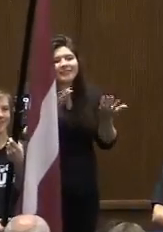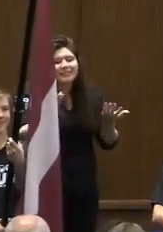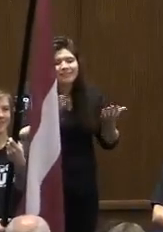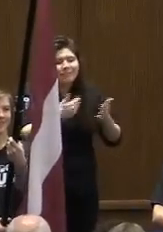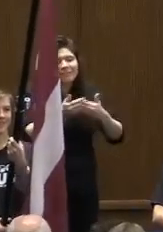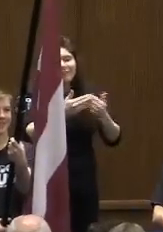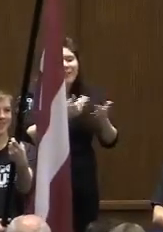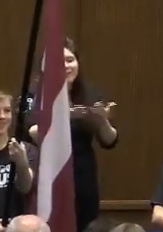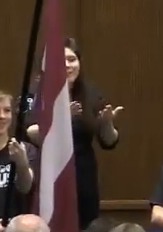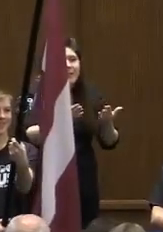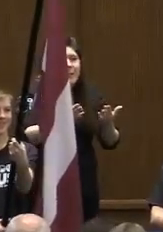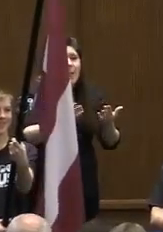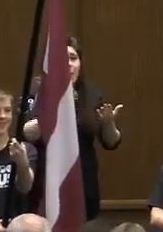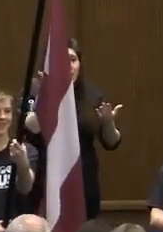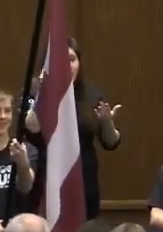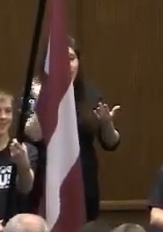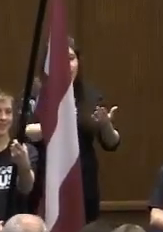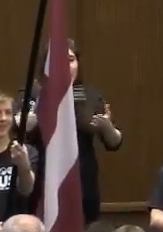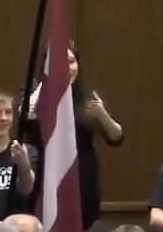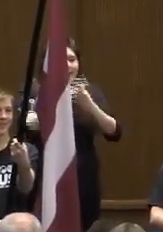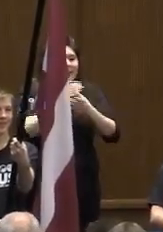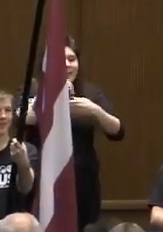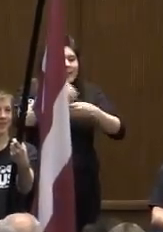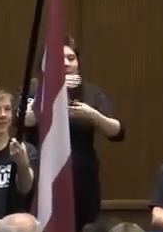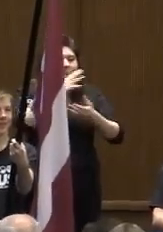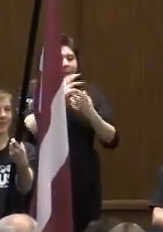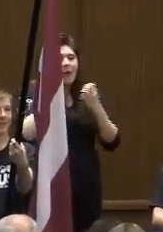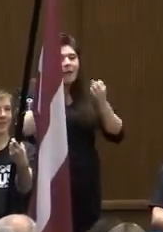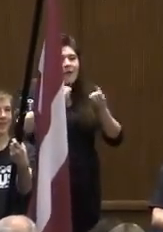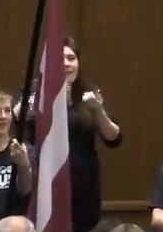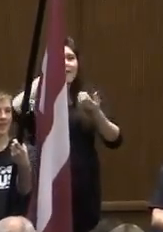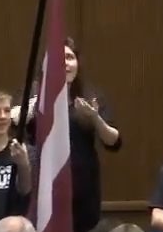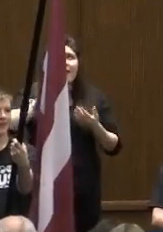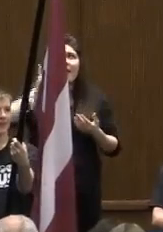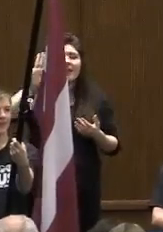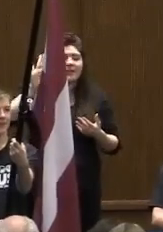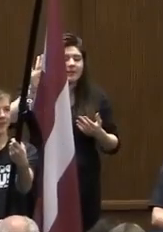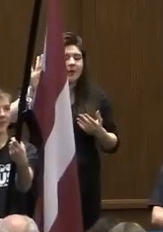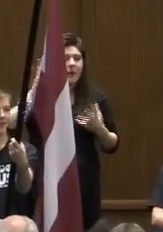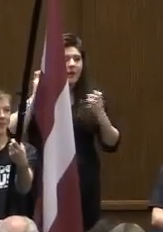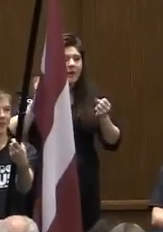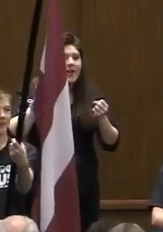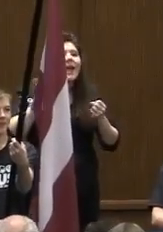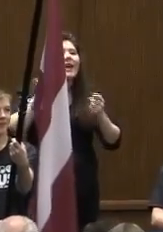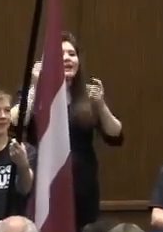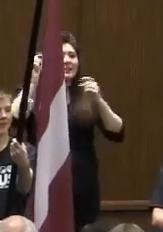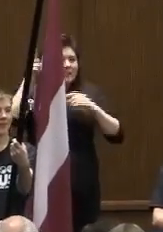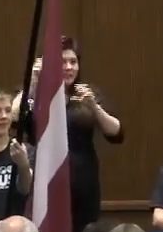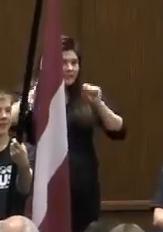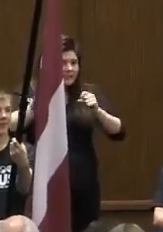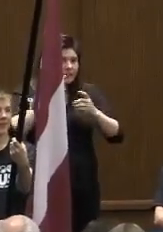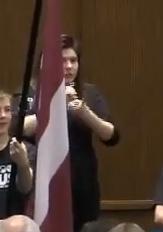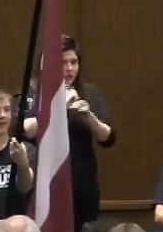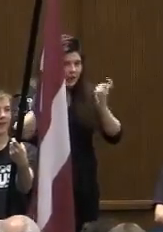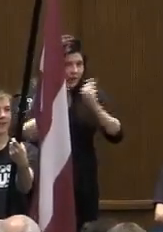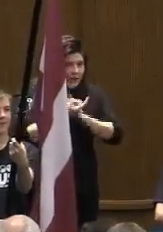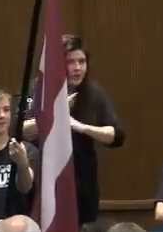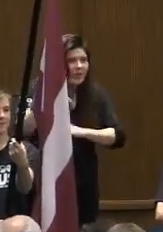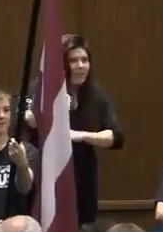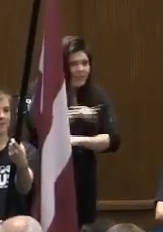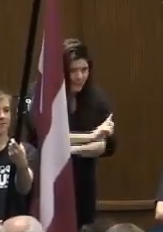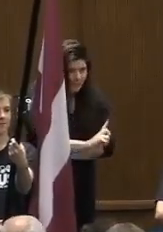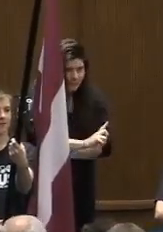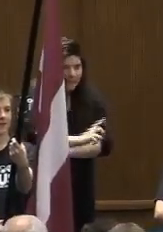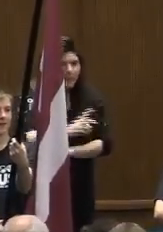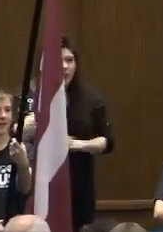Because we believe in the power of God, and we believe that the power of God is going to change them. As you look at